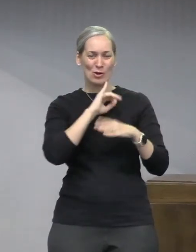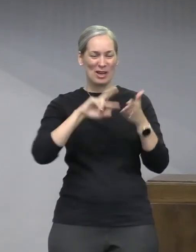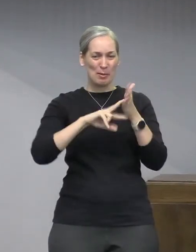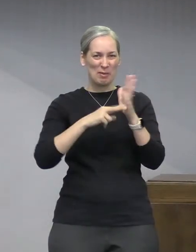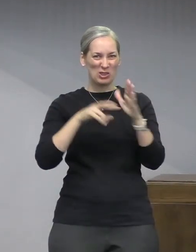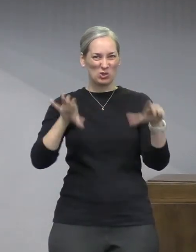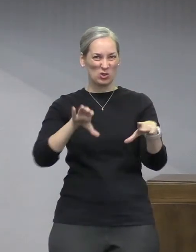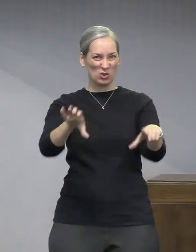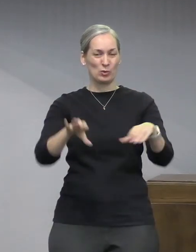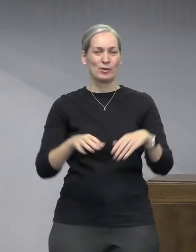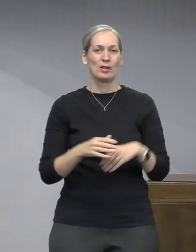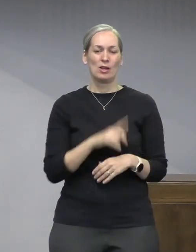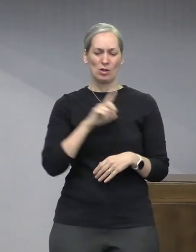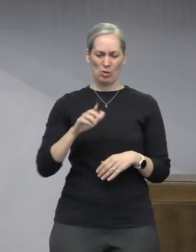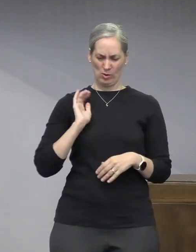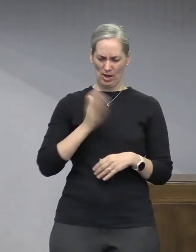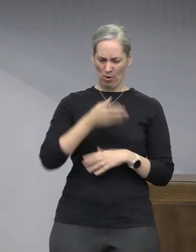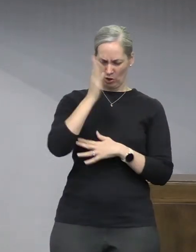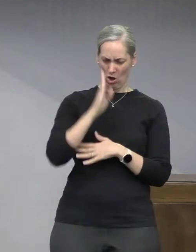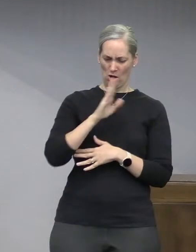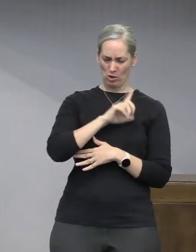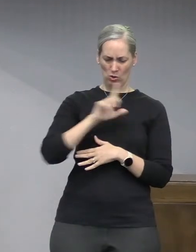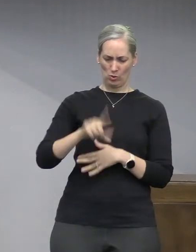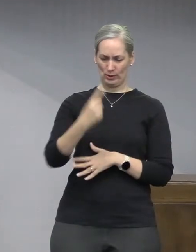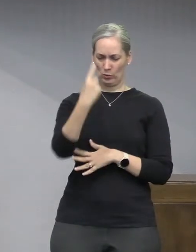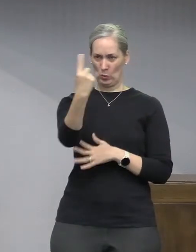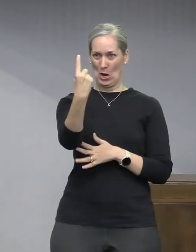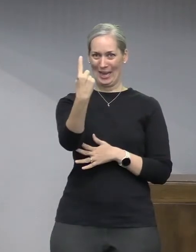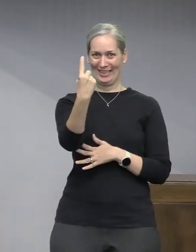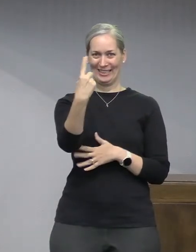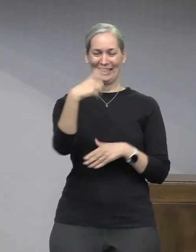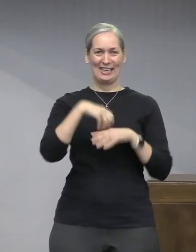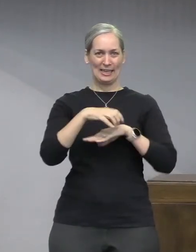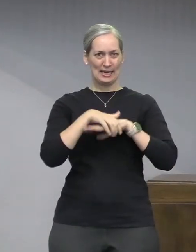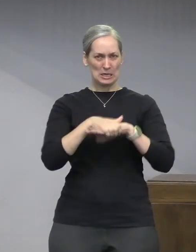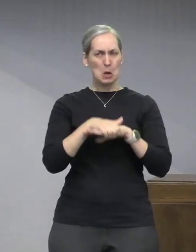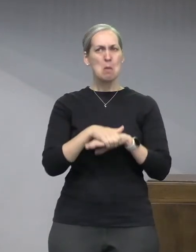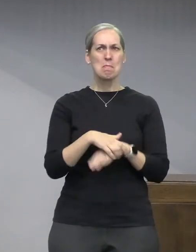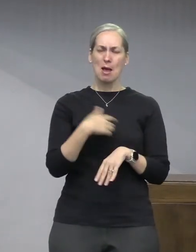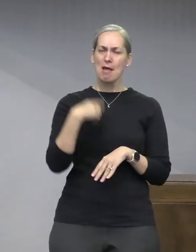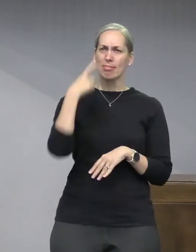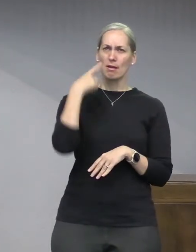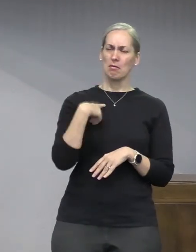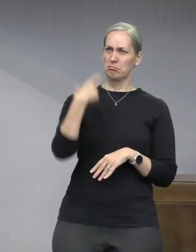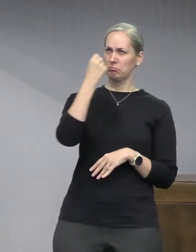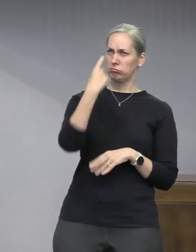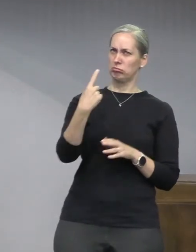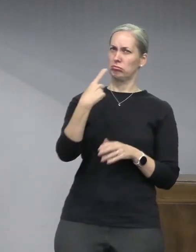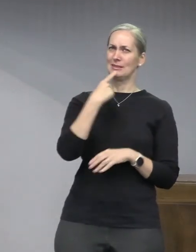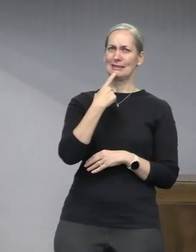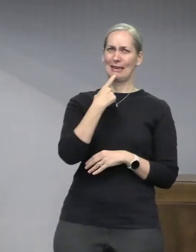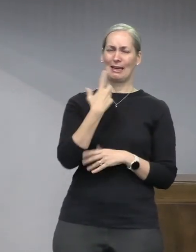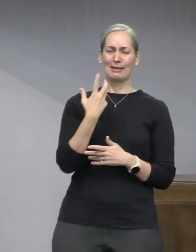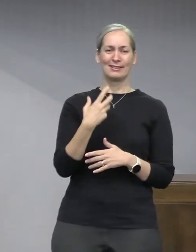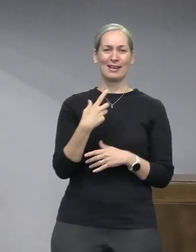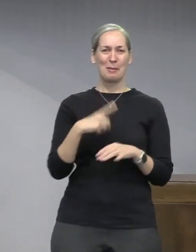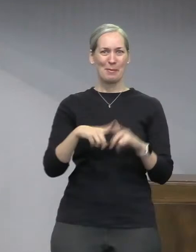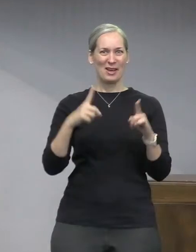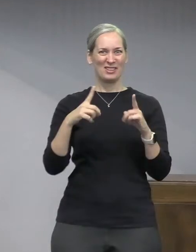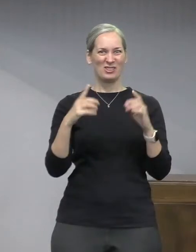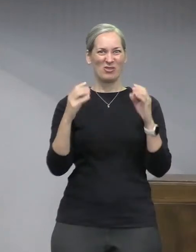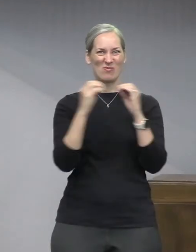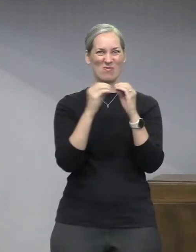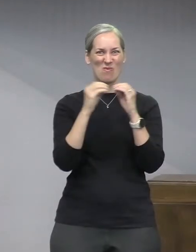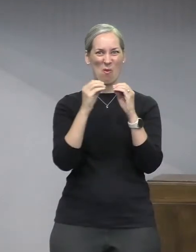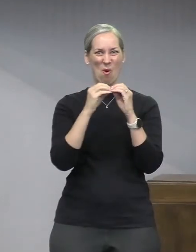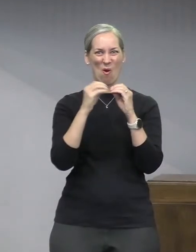Lord our God. The Lord is one. Okay, in English, I think I have a grasp on what that is saying. But there's so much